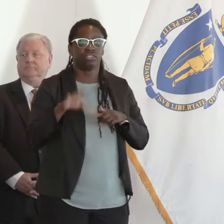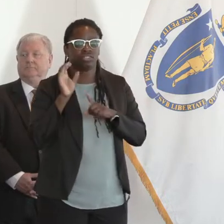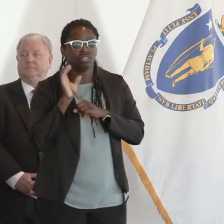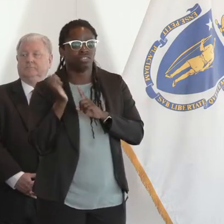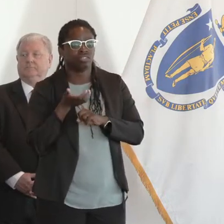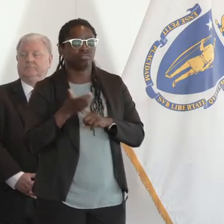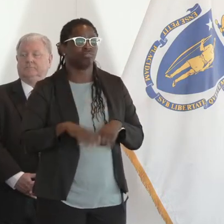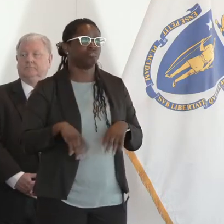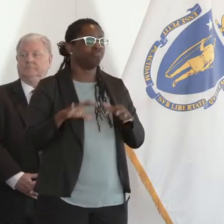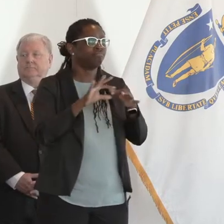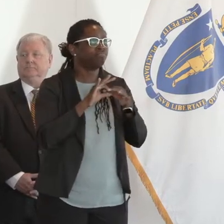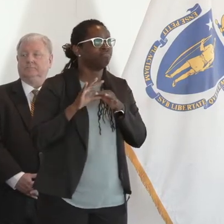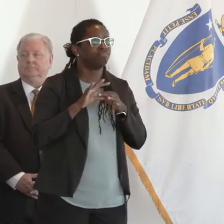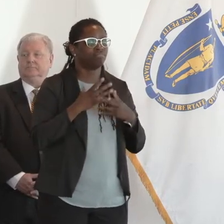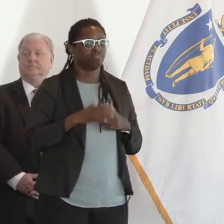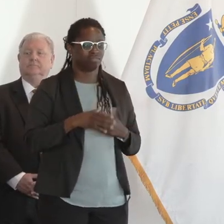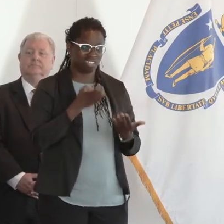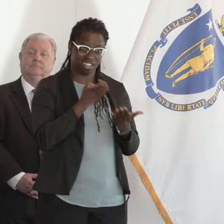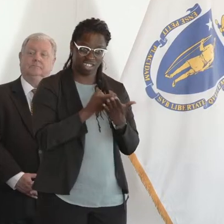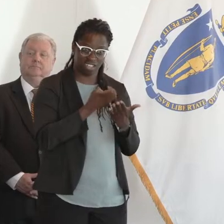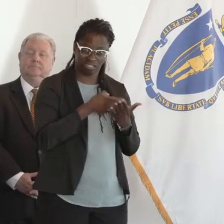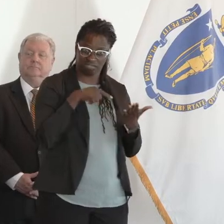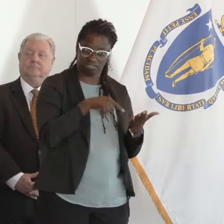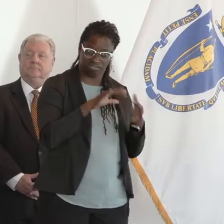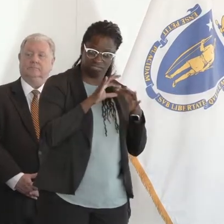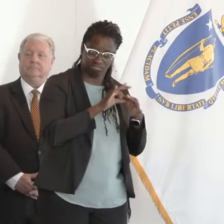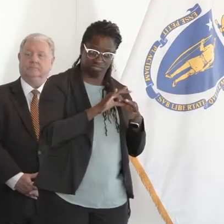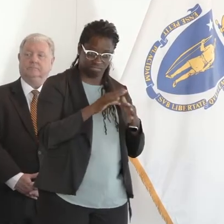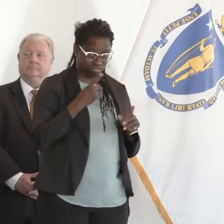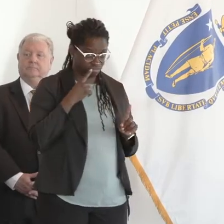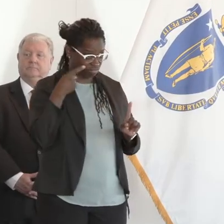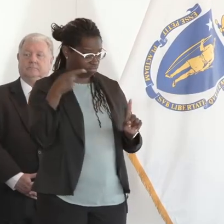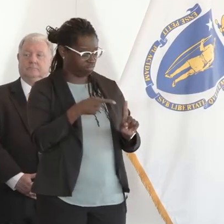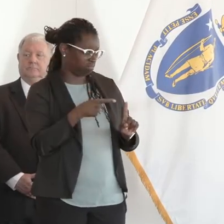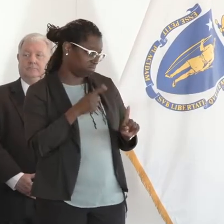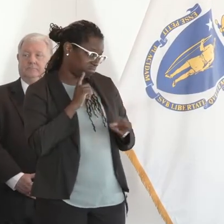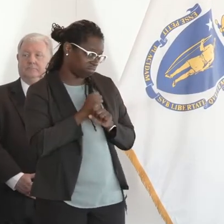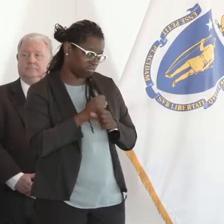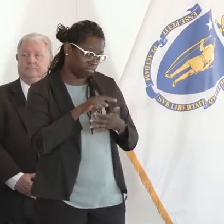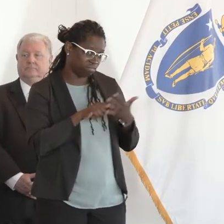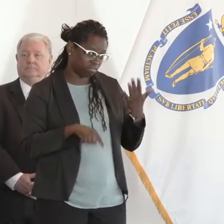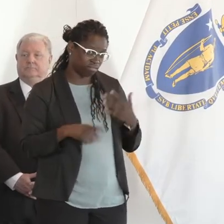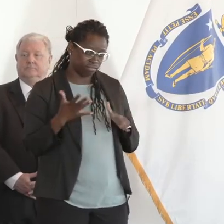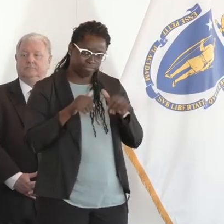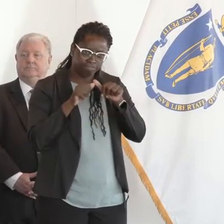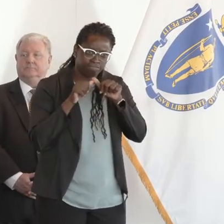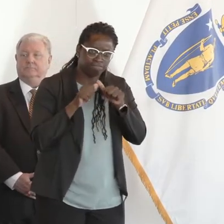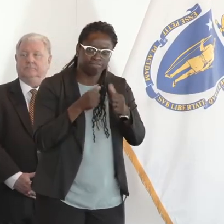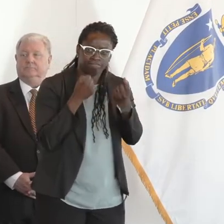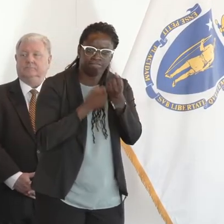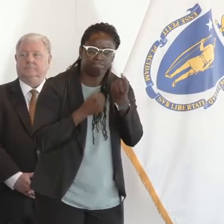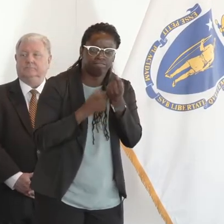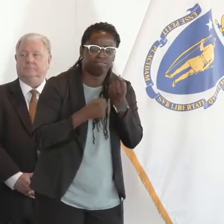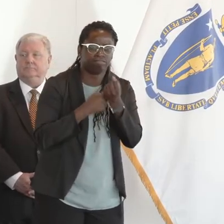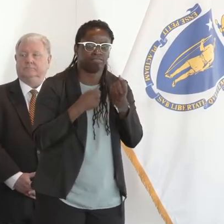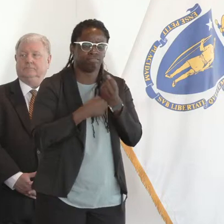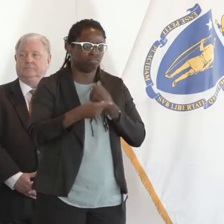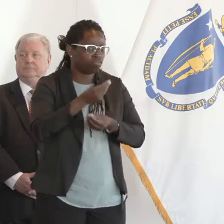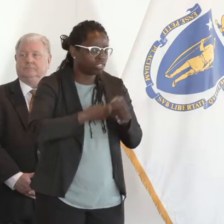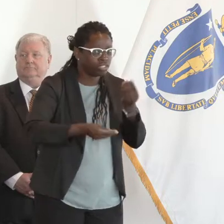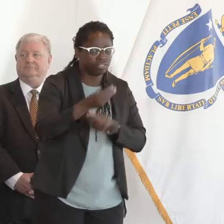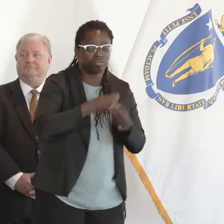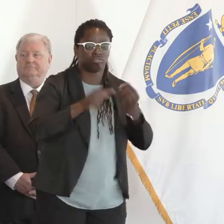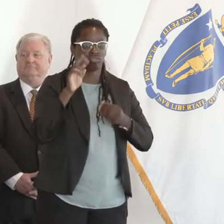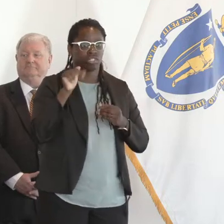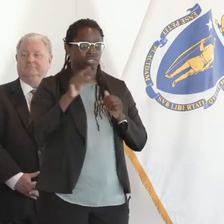economic ties in very, very real ways that are continually reinforced through trade, through the movement of goods and